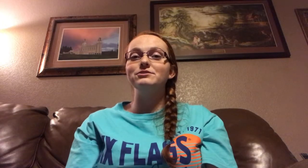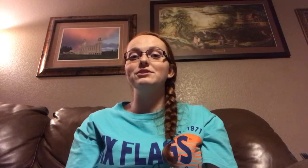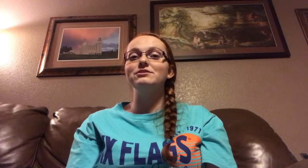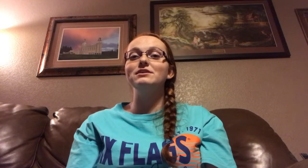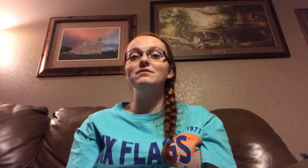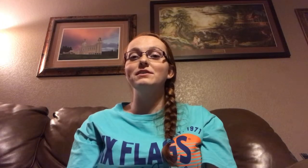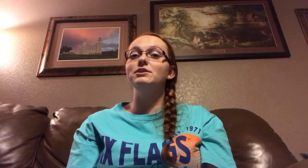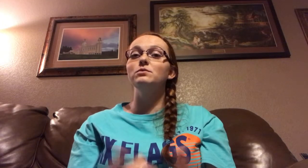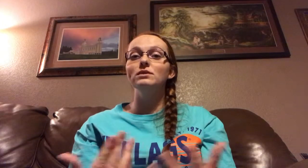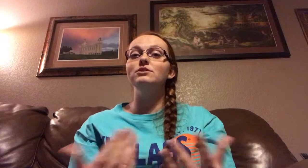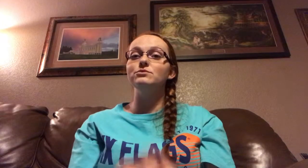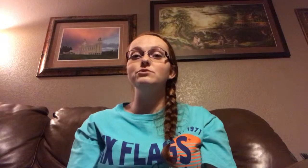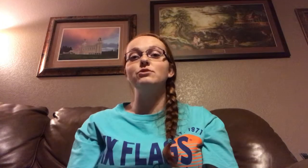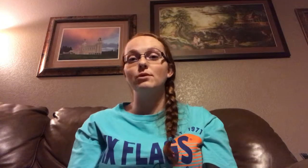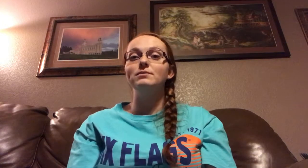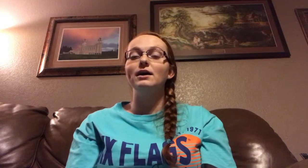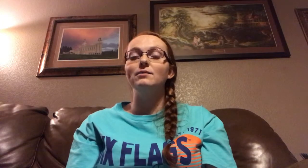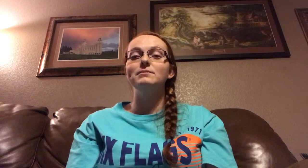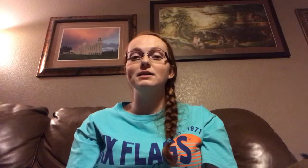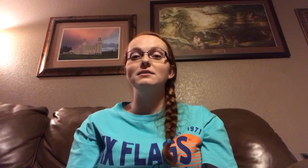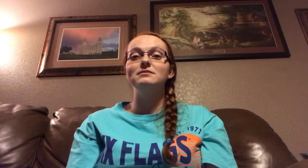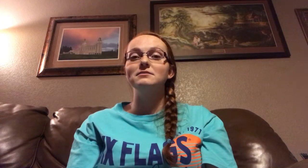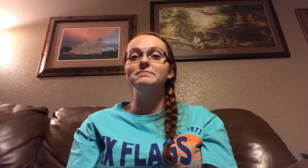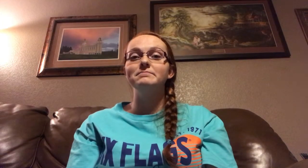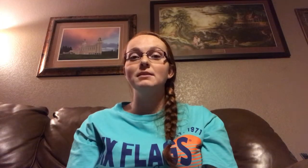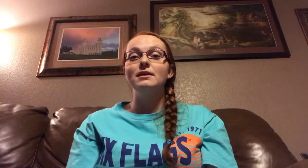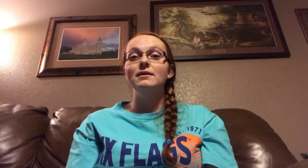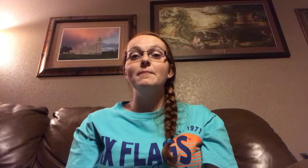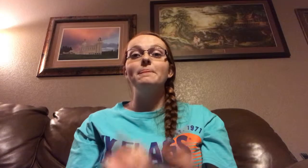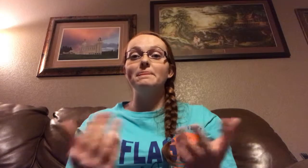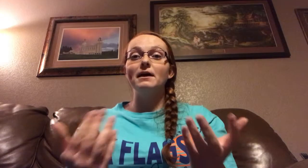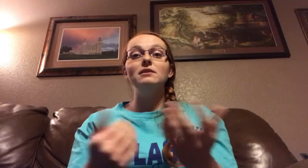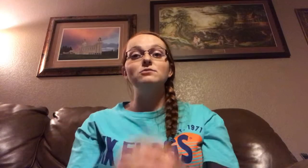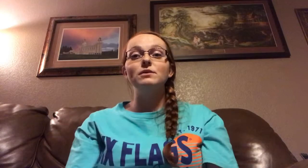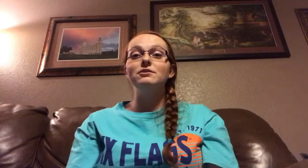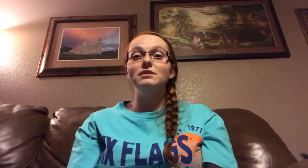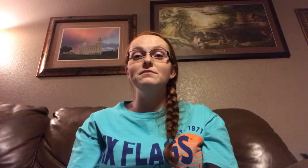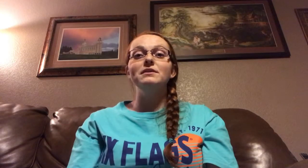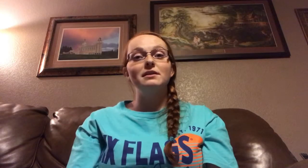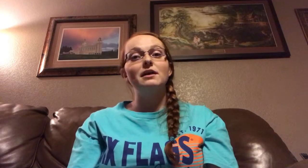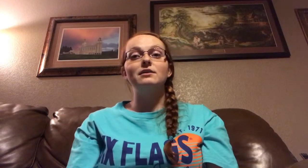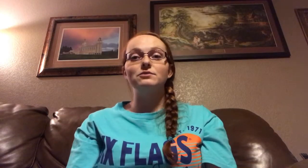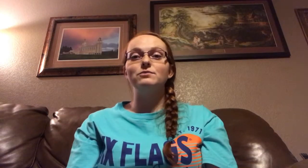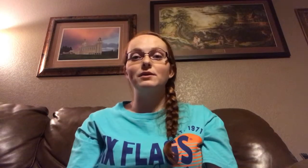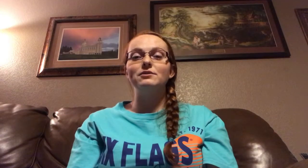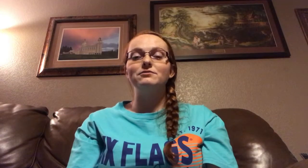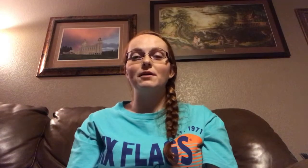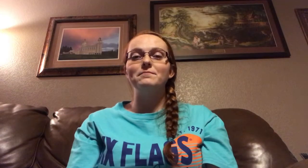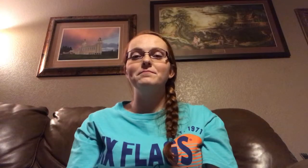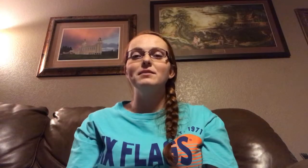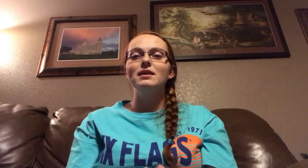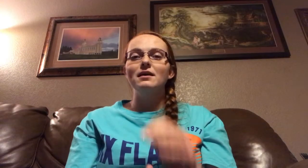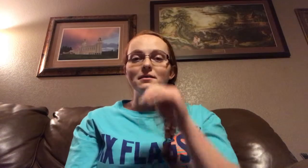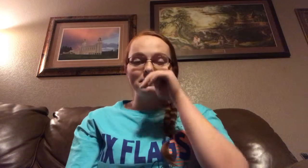introducing yourself, then you would use your hometown, because that is where you're living and that is where you're from.